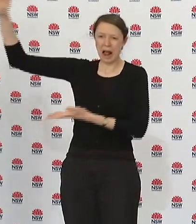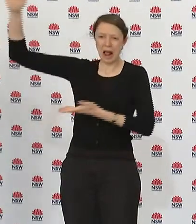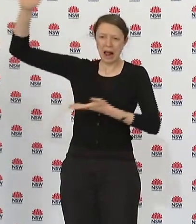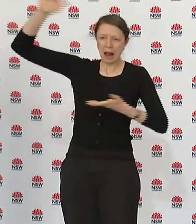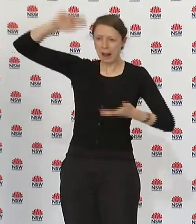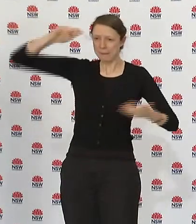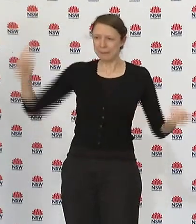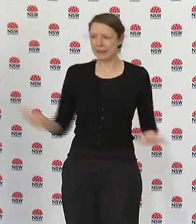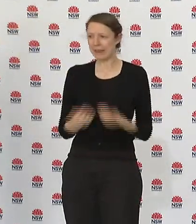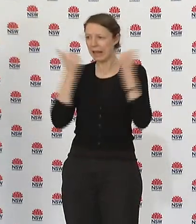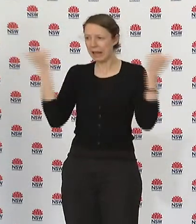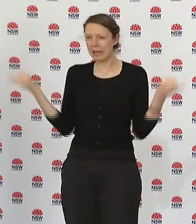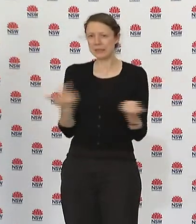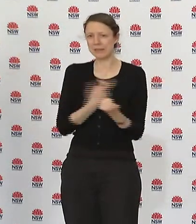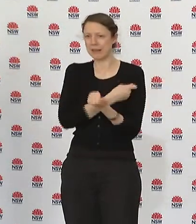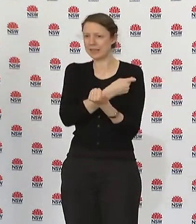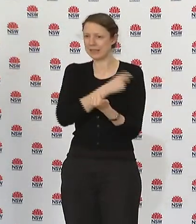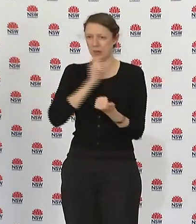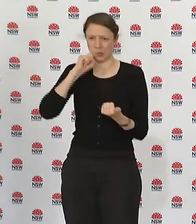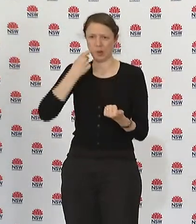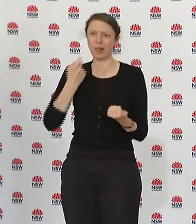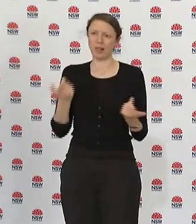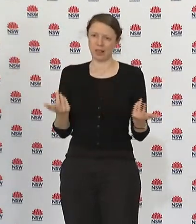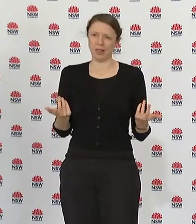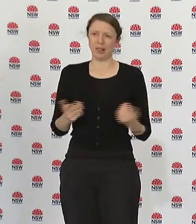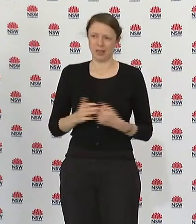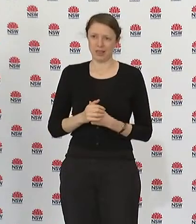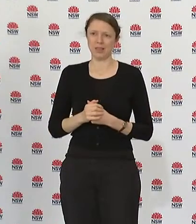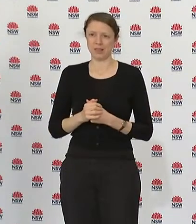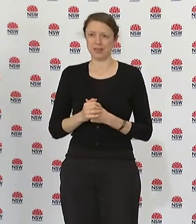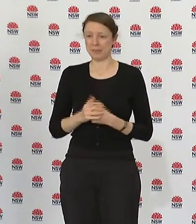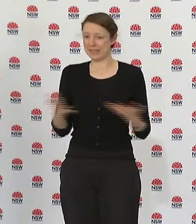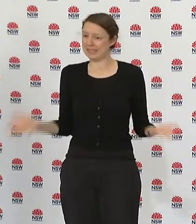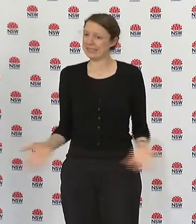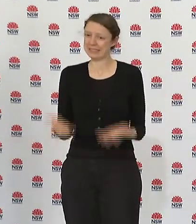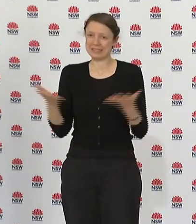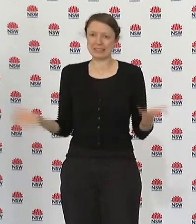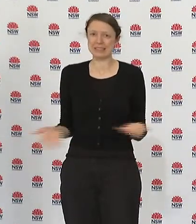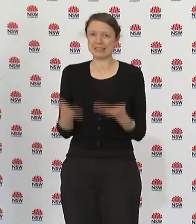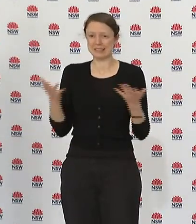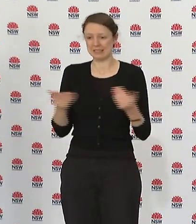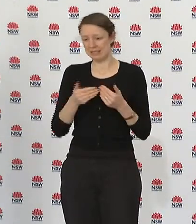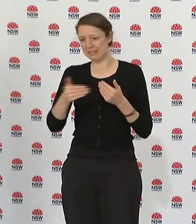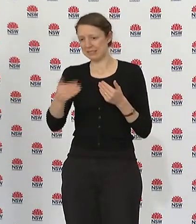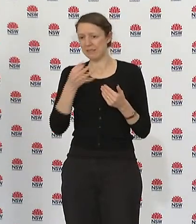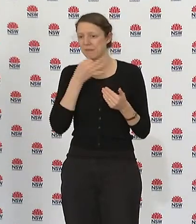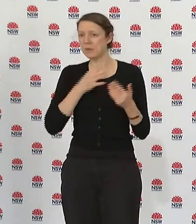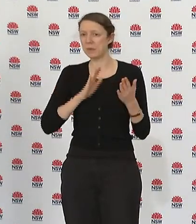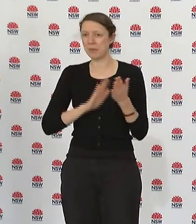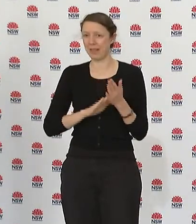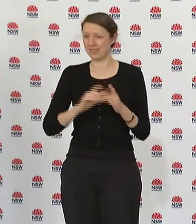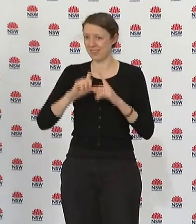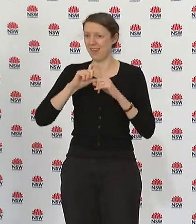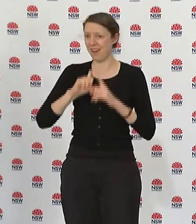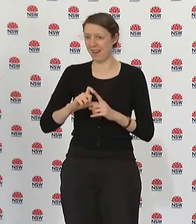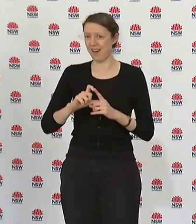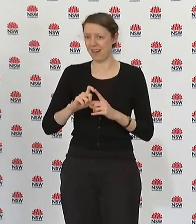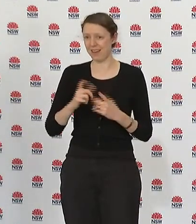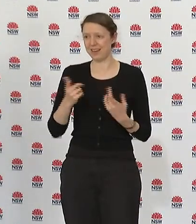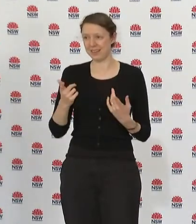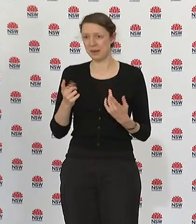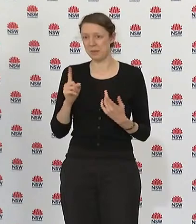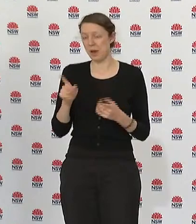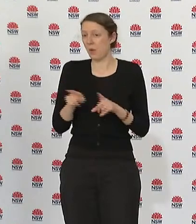rates of doses up, and that's why we're encouraging everybody to come forward and to get the AstraZeneca where they can. But obviously we're also